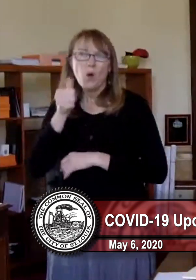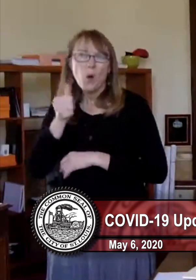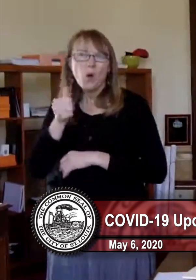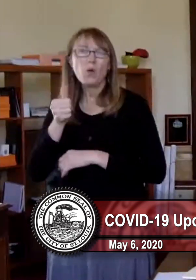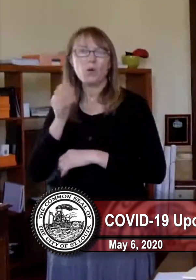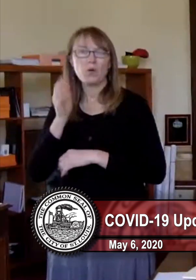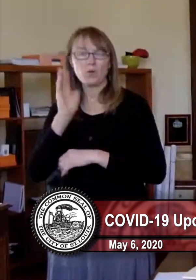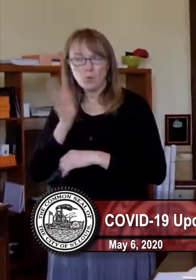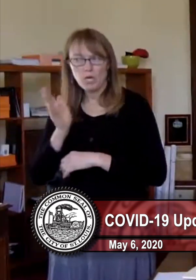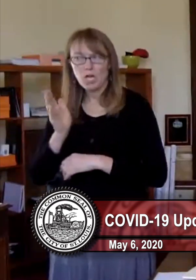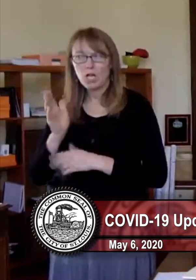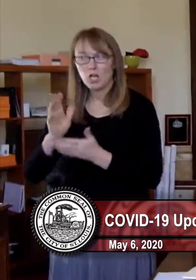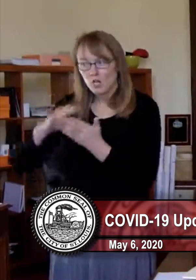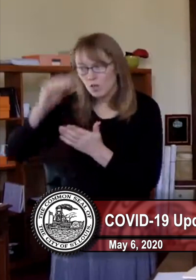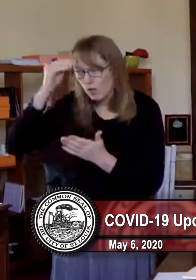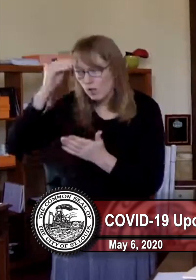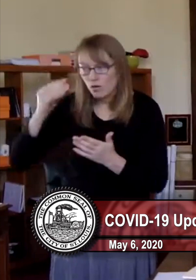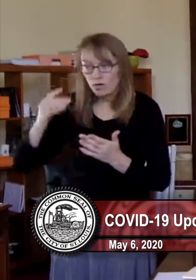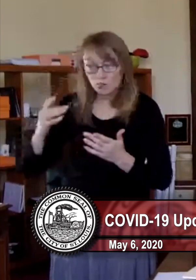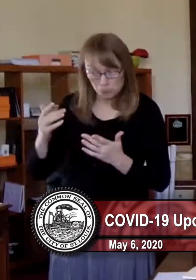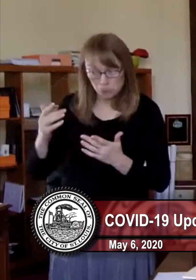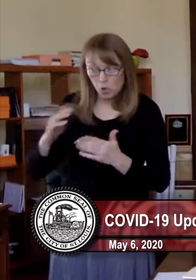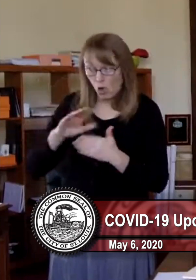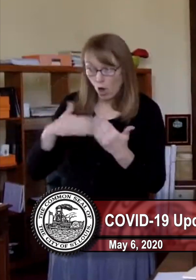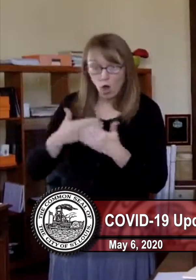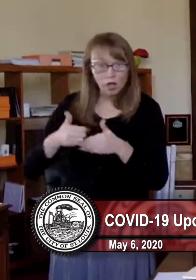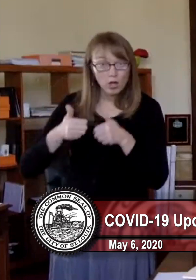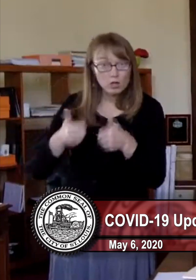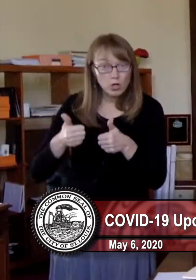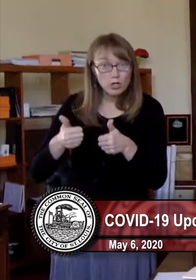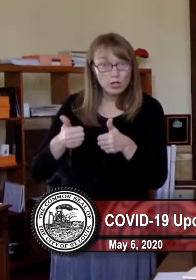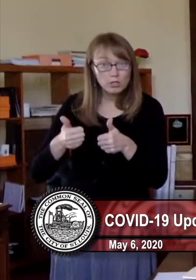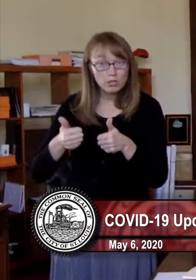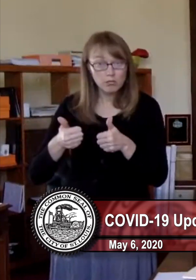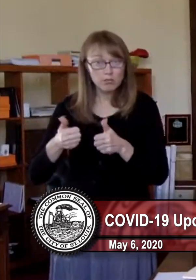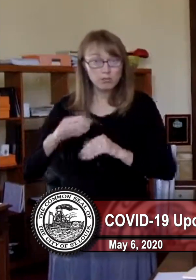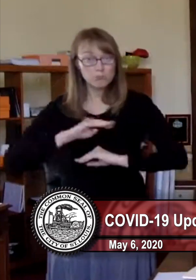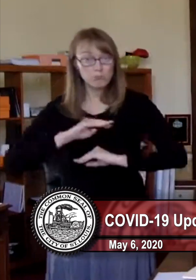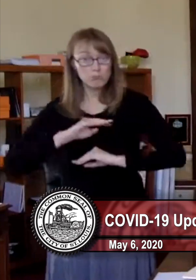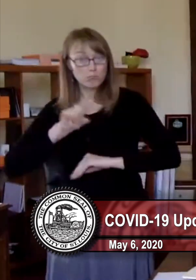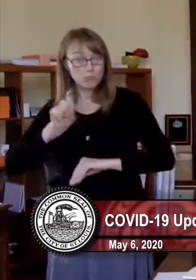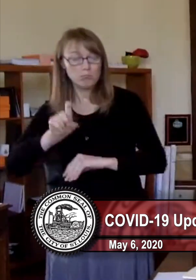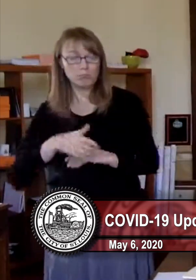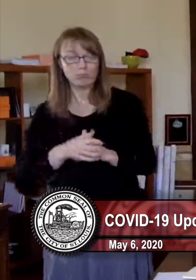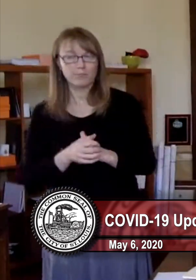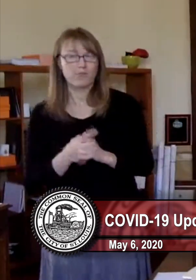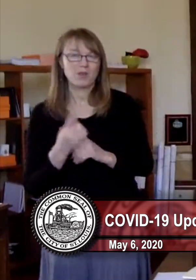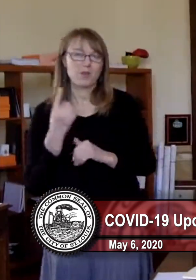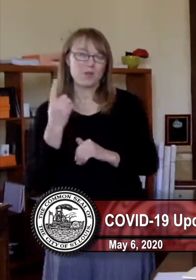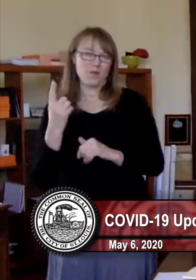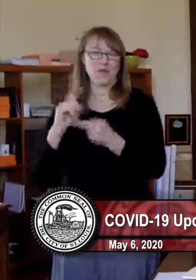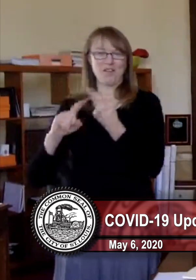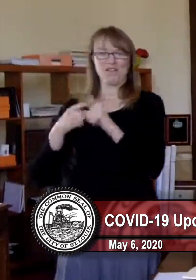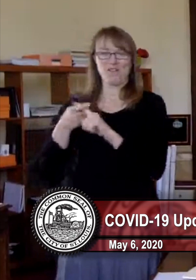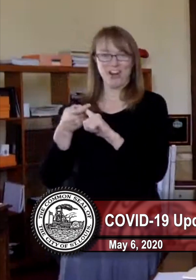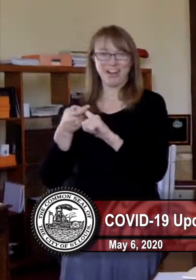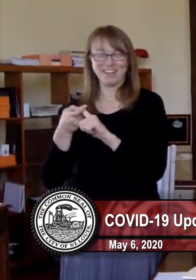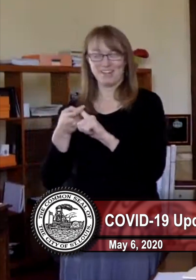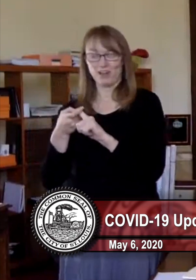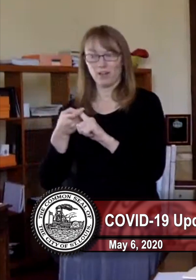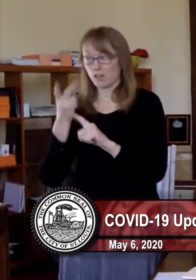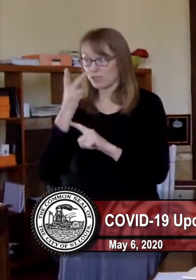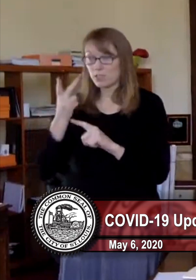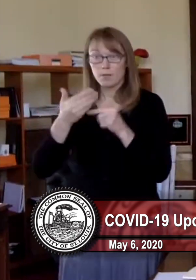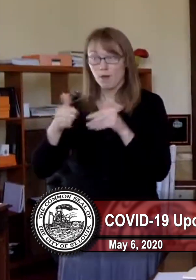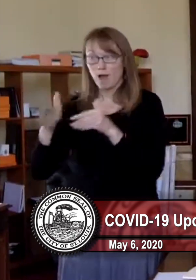pretty soon. They just got here literally. One of our people sent me a picture of the boxes